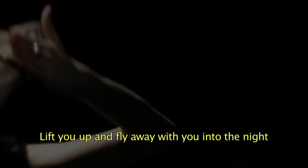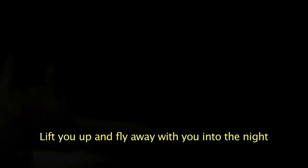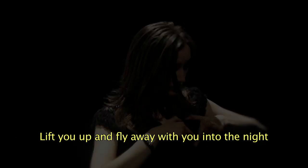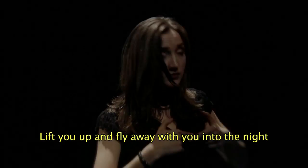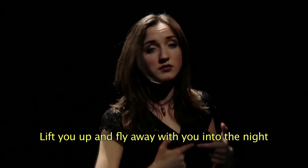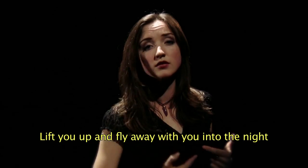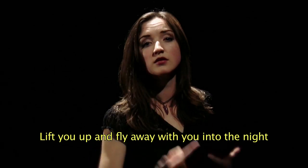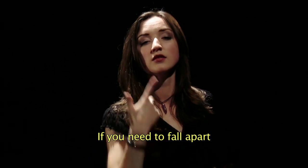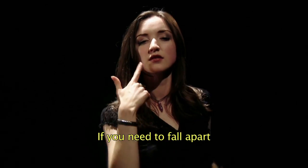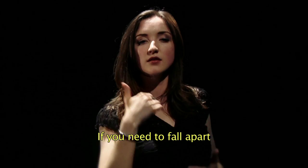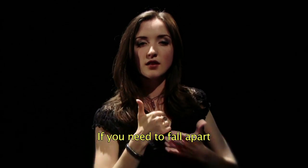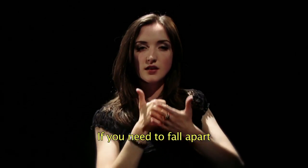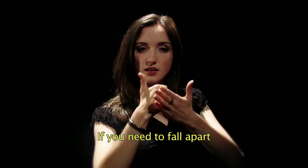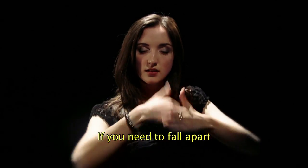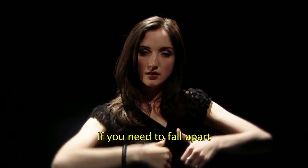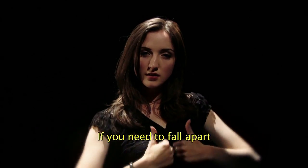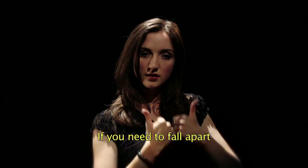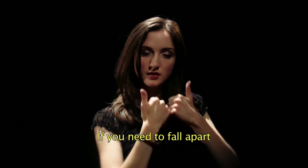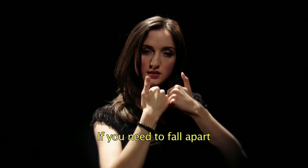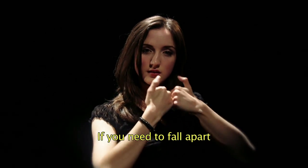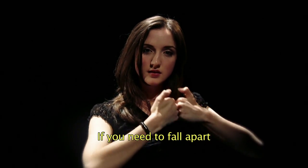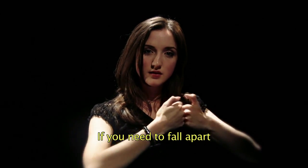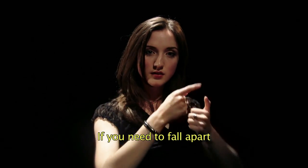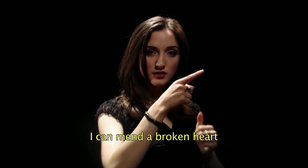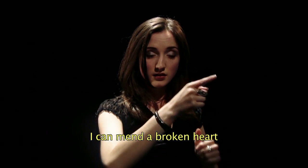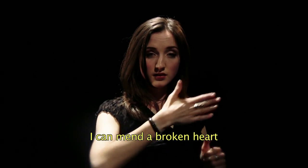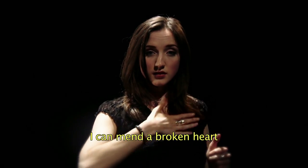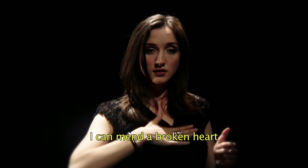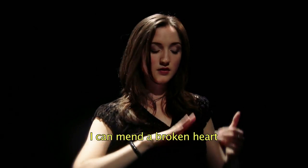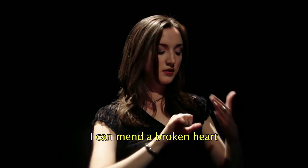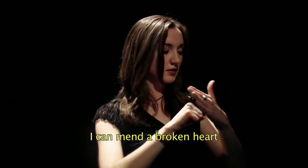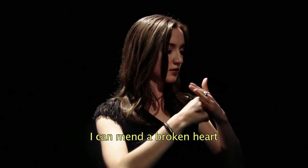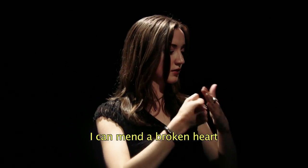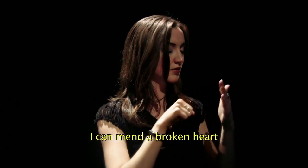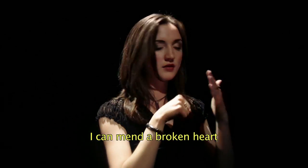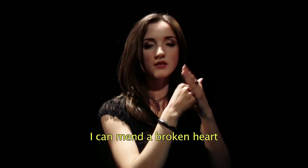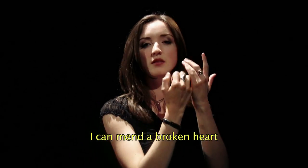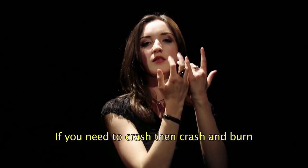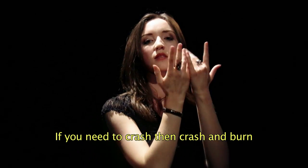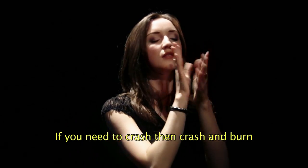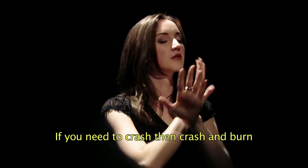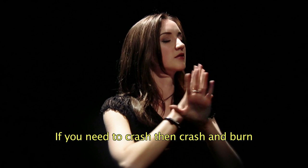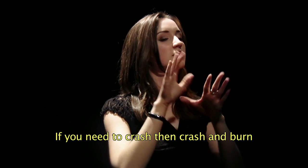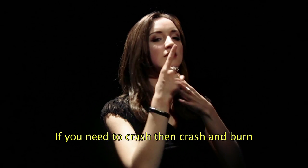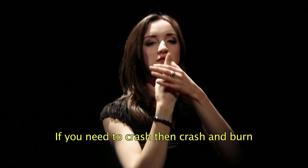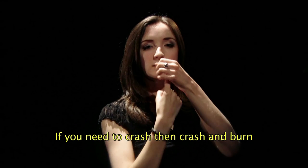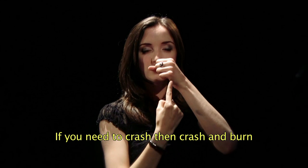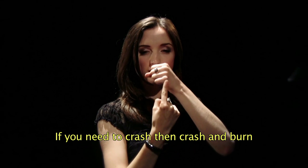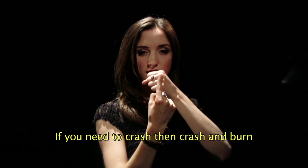You're not alone No, no You're never alone